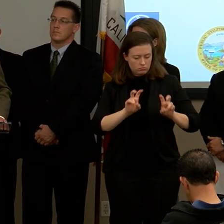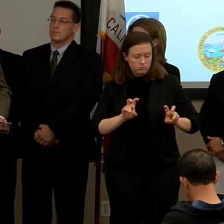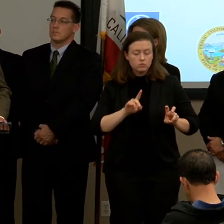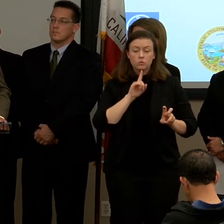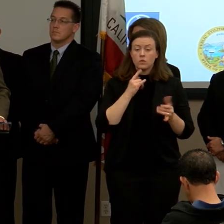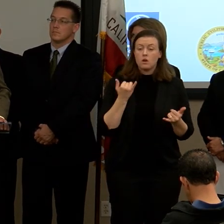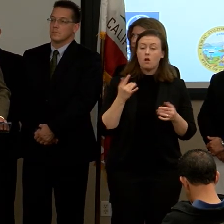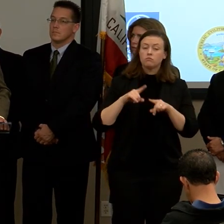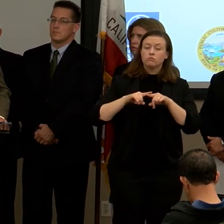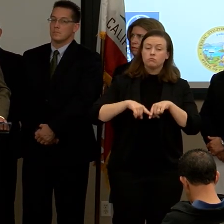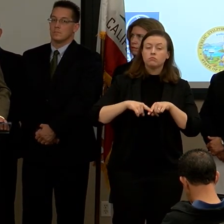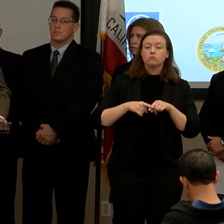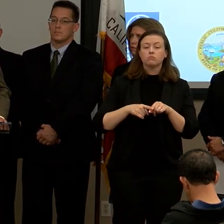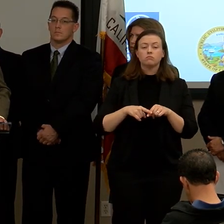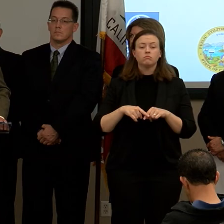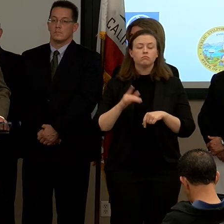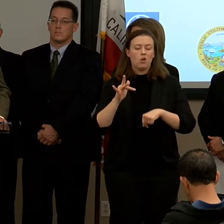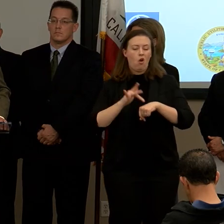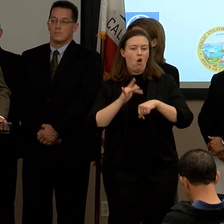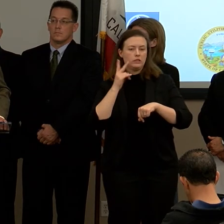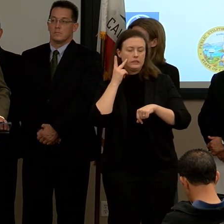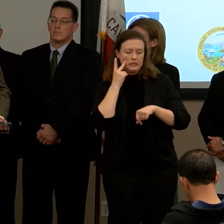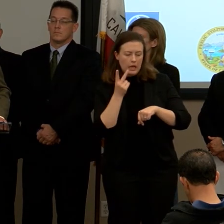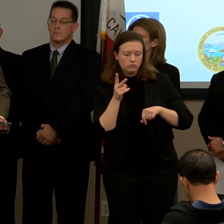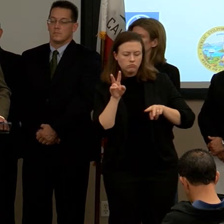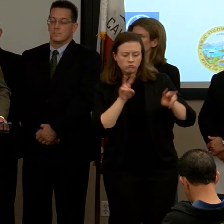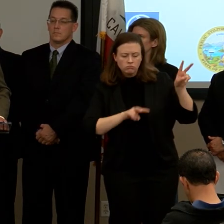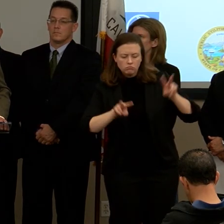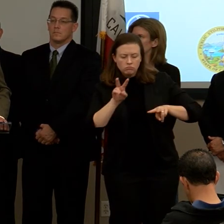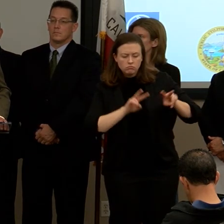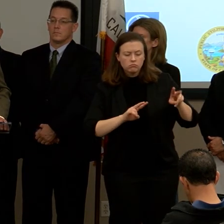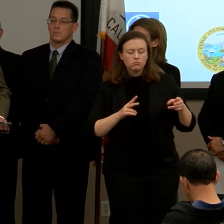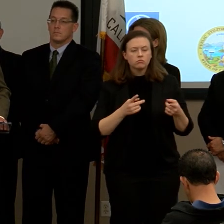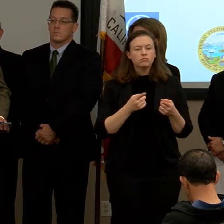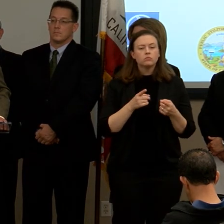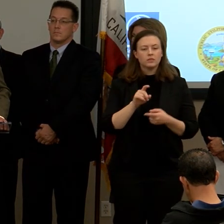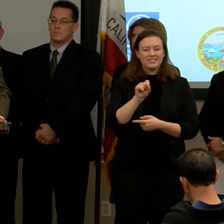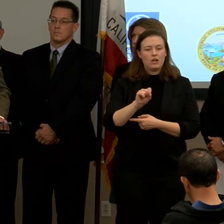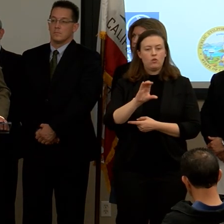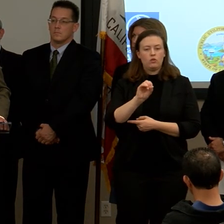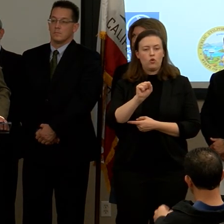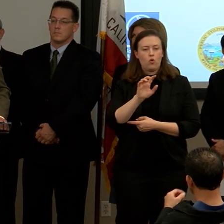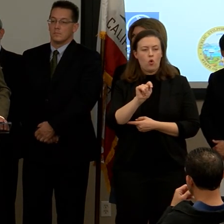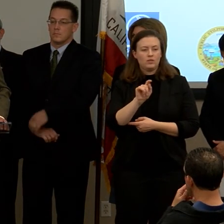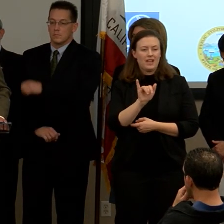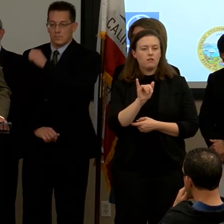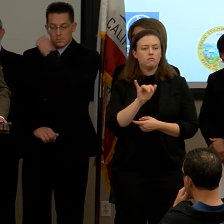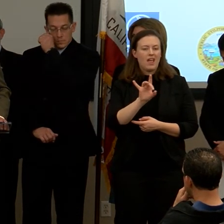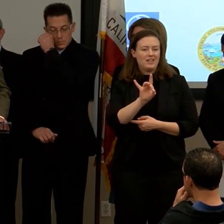on daily on-site observations that we and the South Coast do, as well as our 8